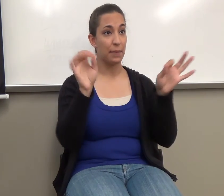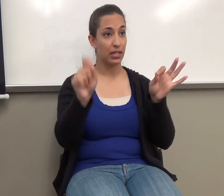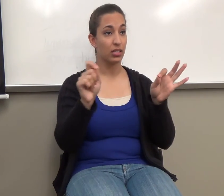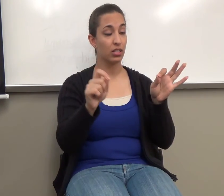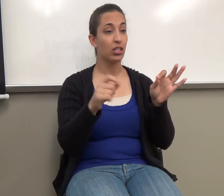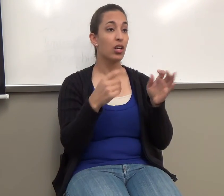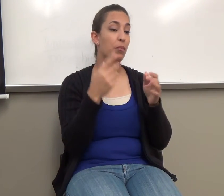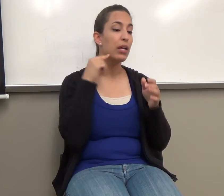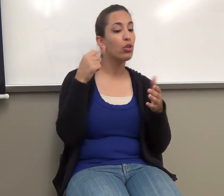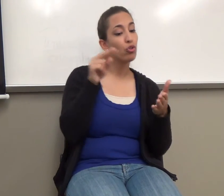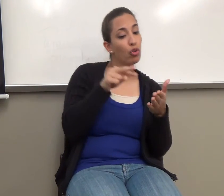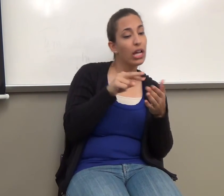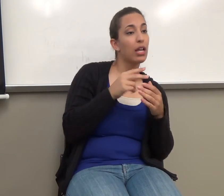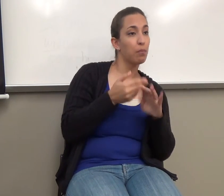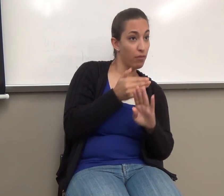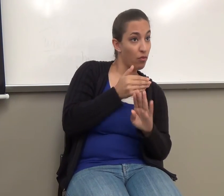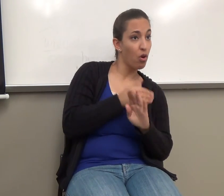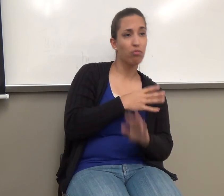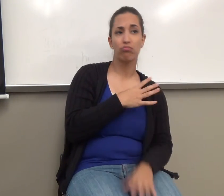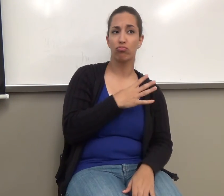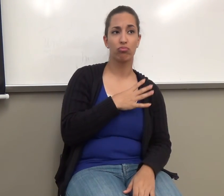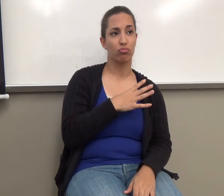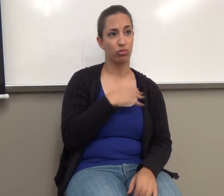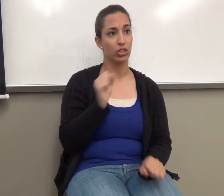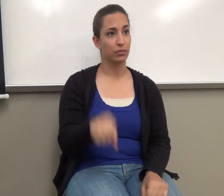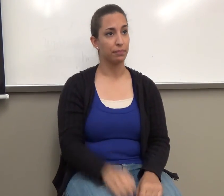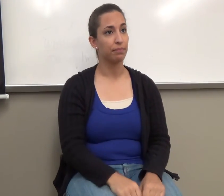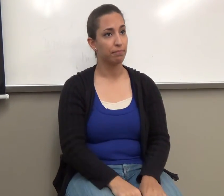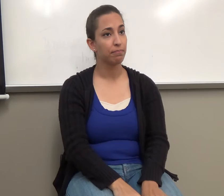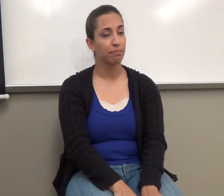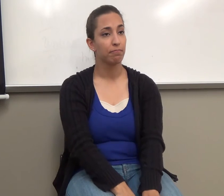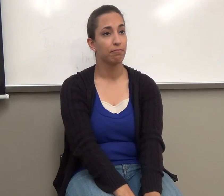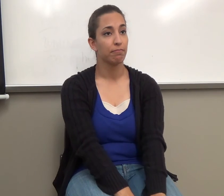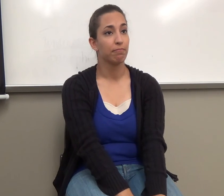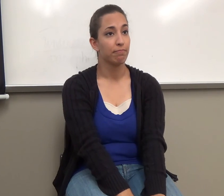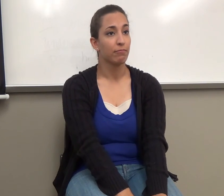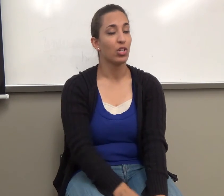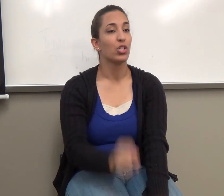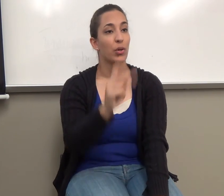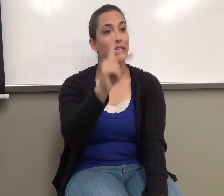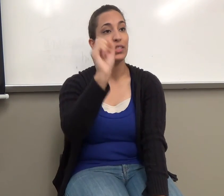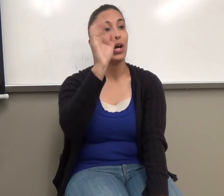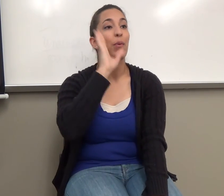ahead of time, okay, so I will see you on